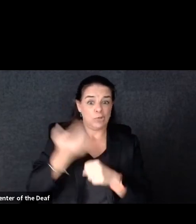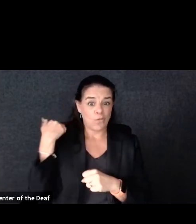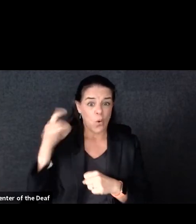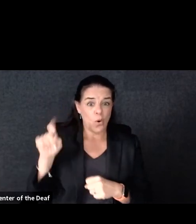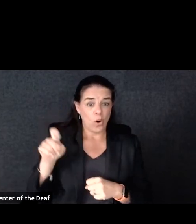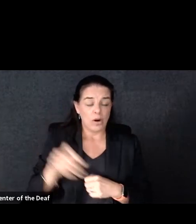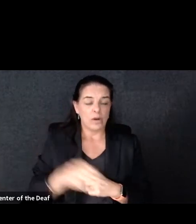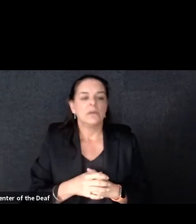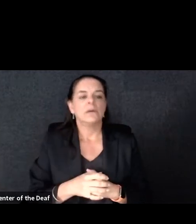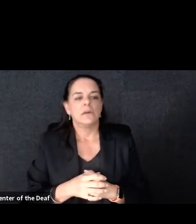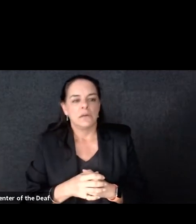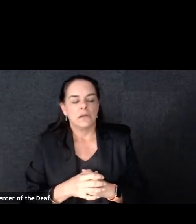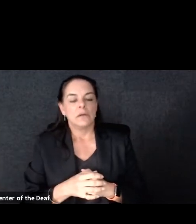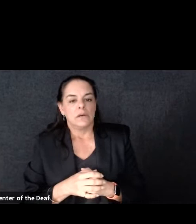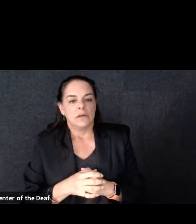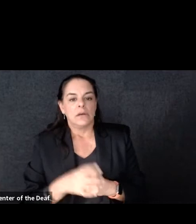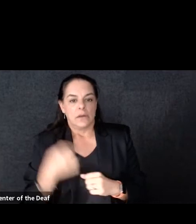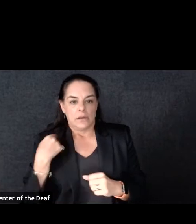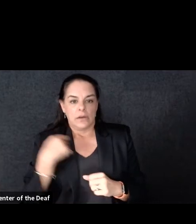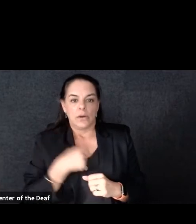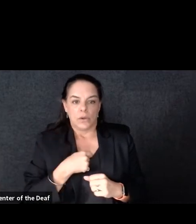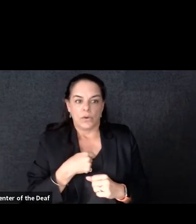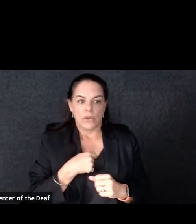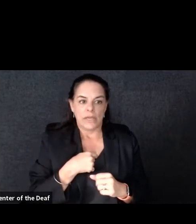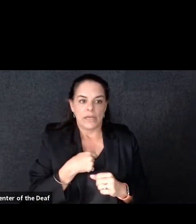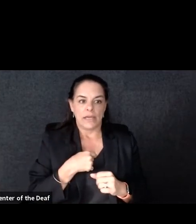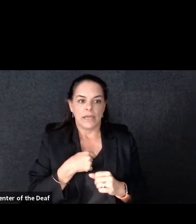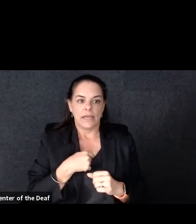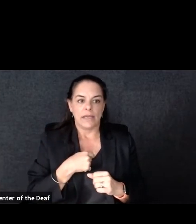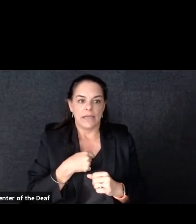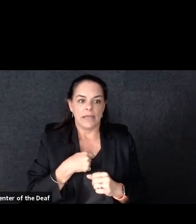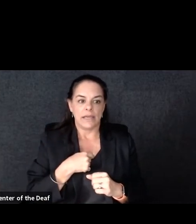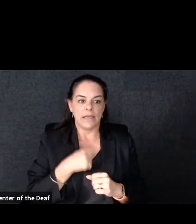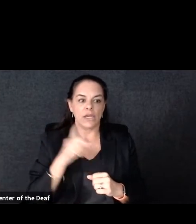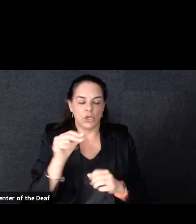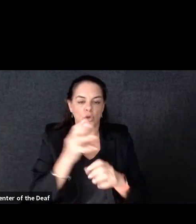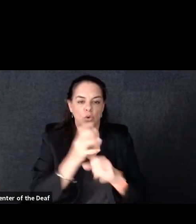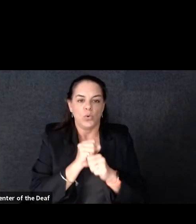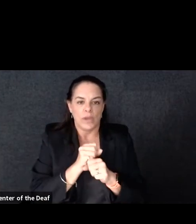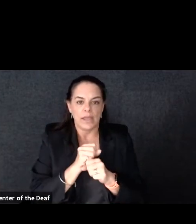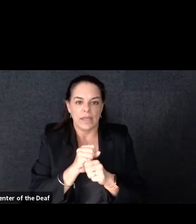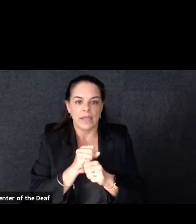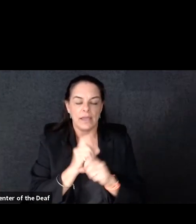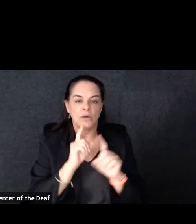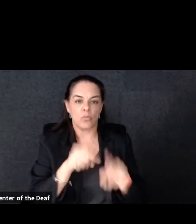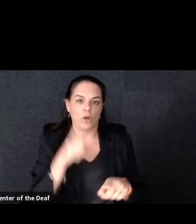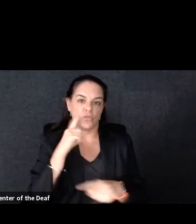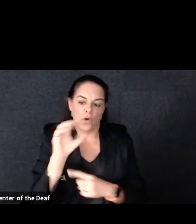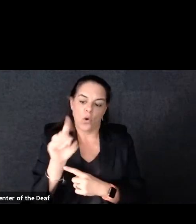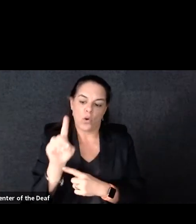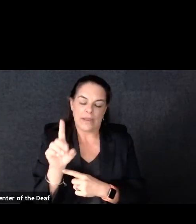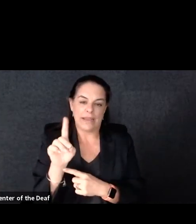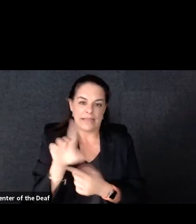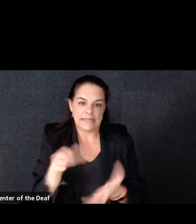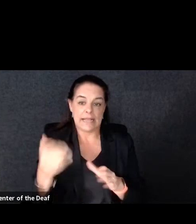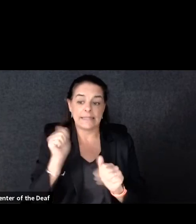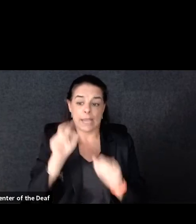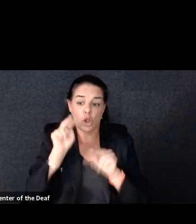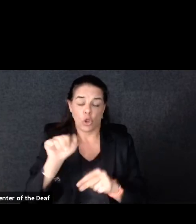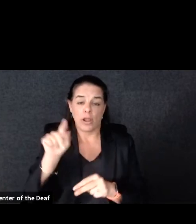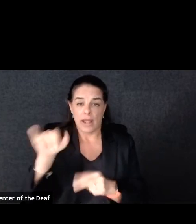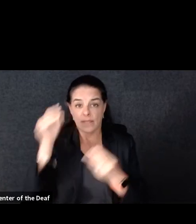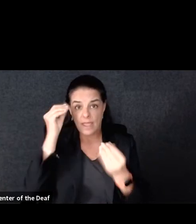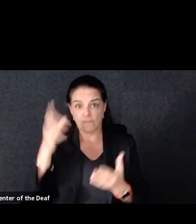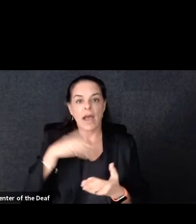We have looked at, we do get the reports for the overdose deaths, and we can look at that data. I do know we have